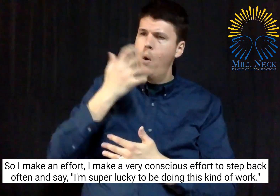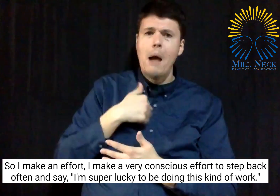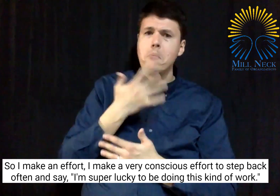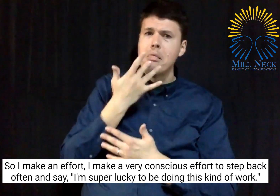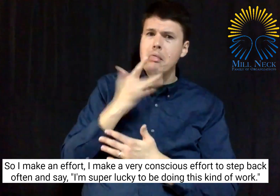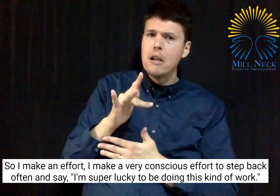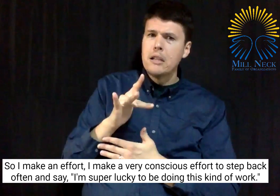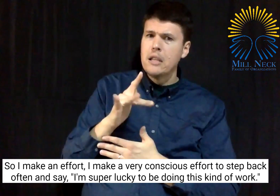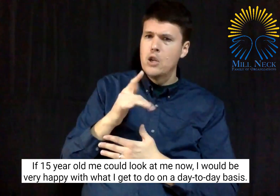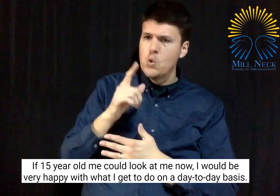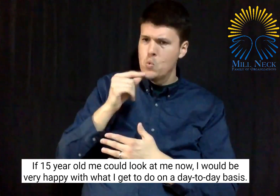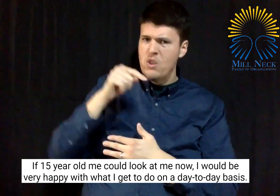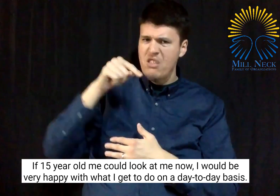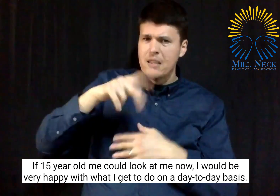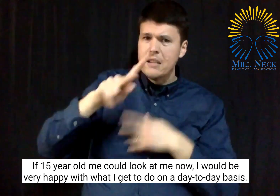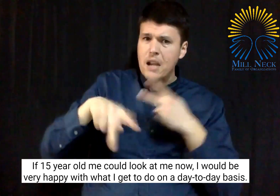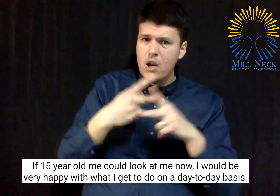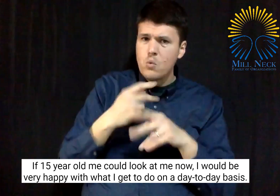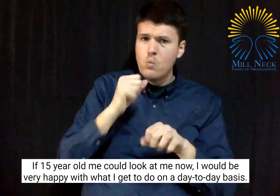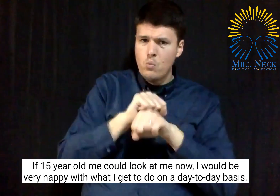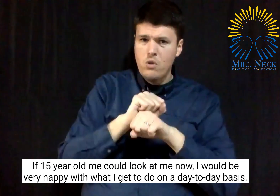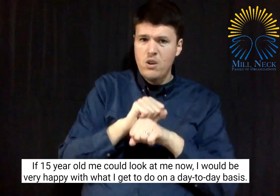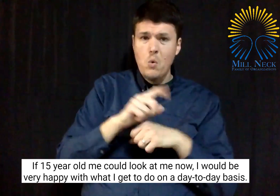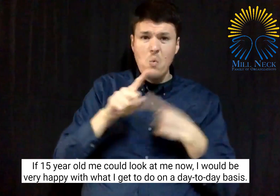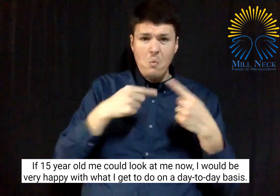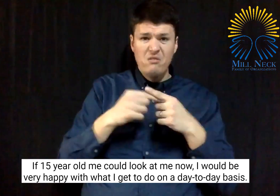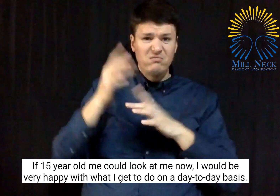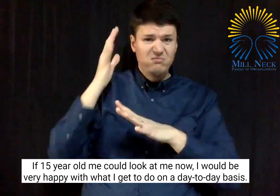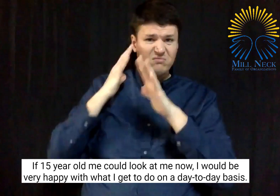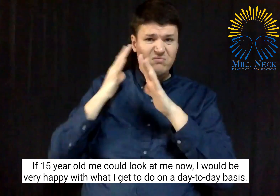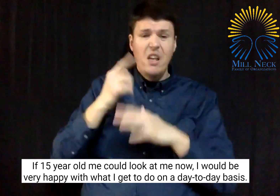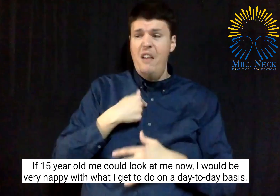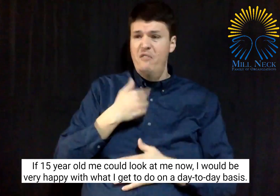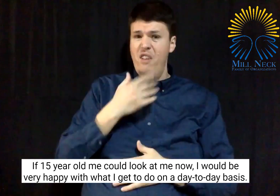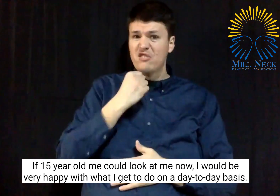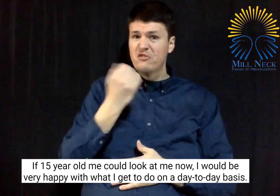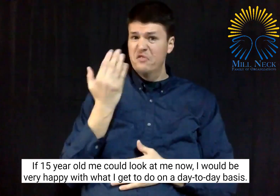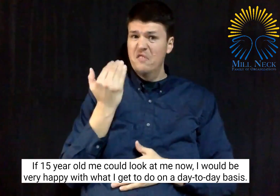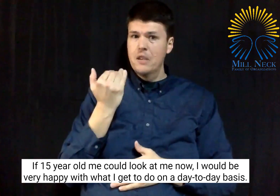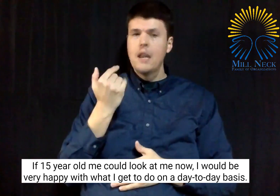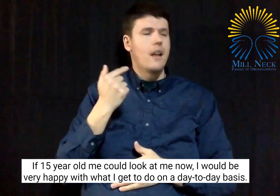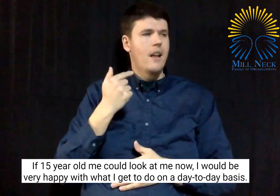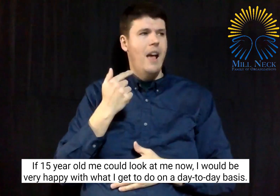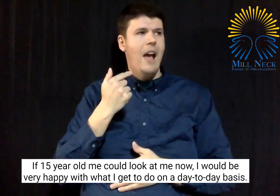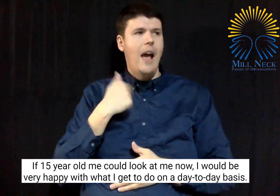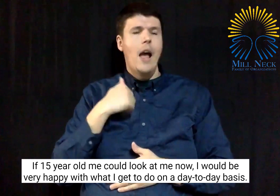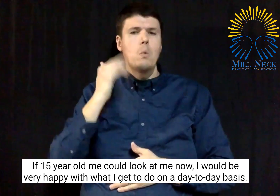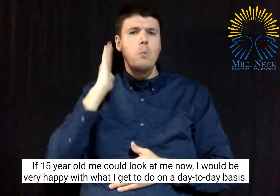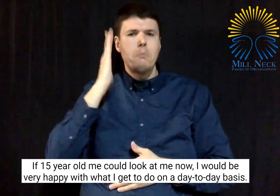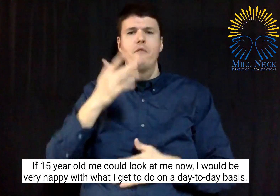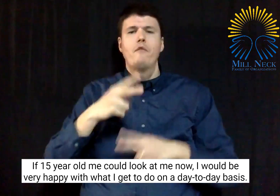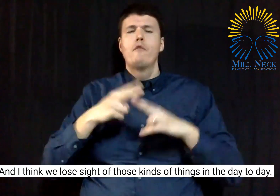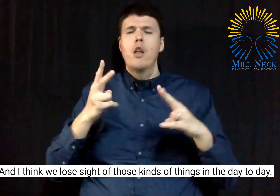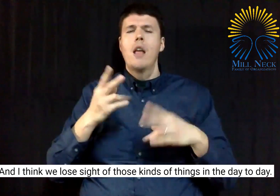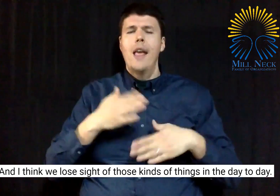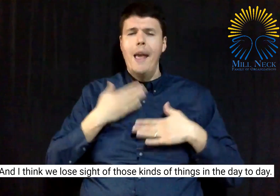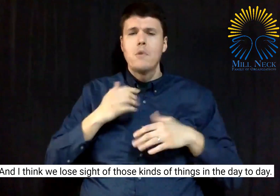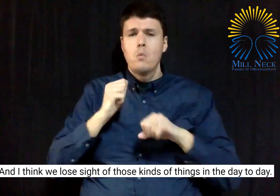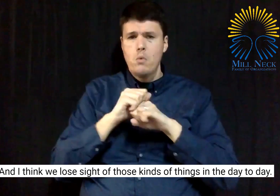this kind of work. If 15-year-old me could look at me now, I would be very happy with what I get to do on a day-to-day basis. And I think we lose